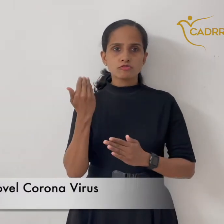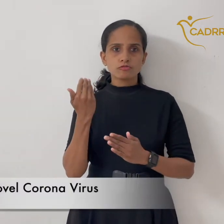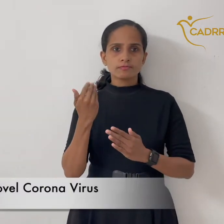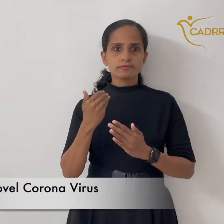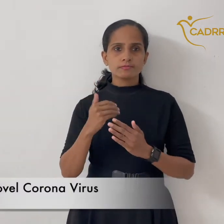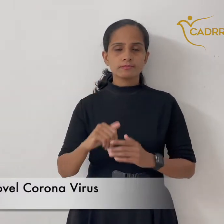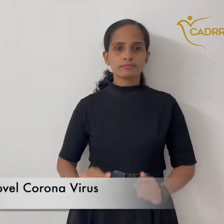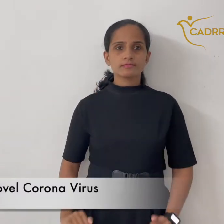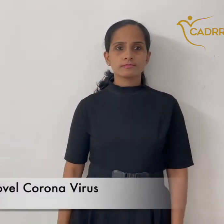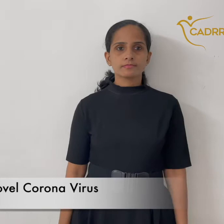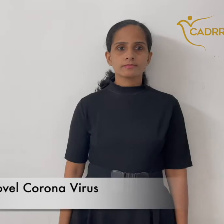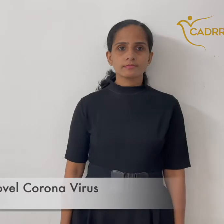Novel coronavirus.